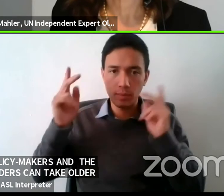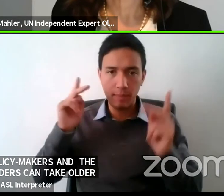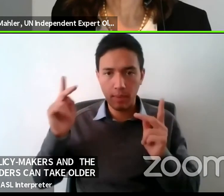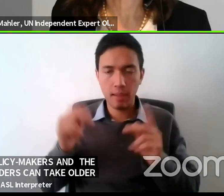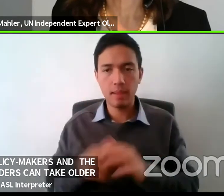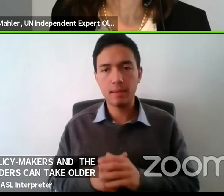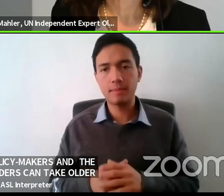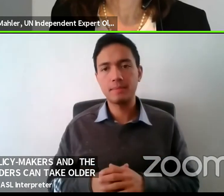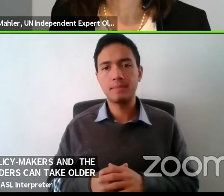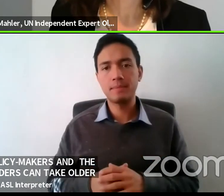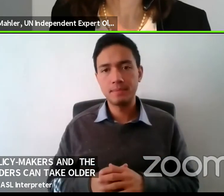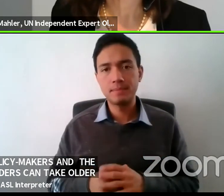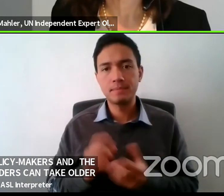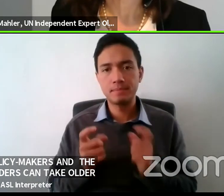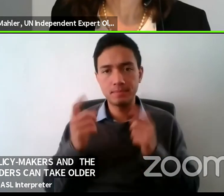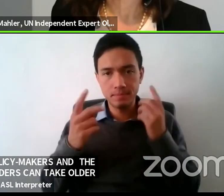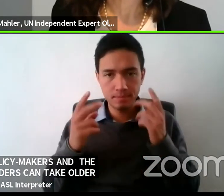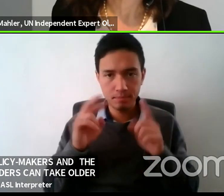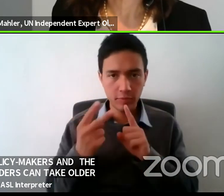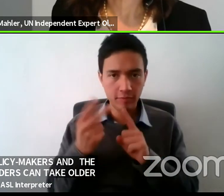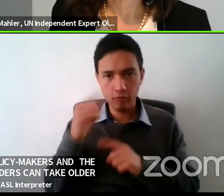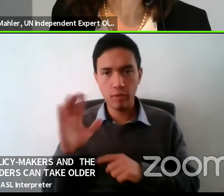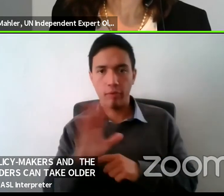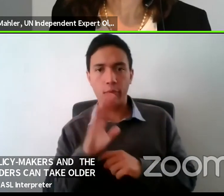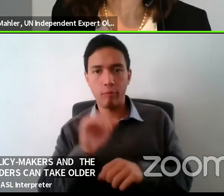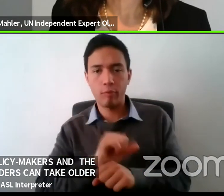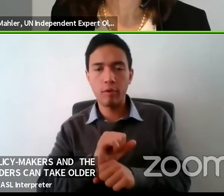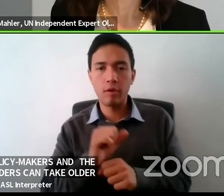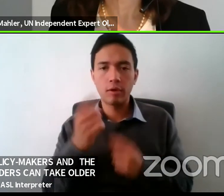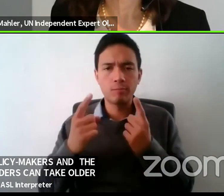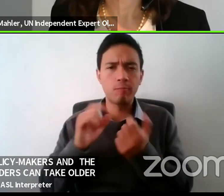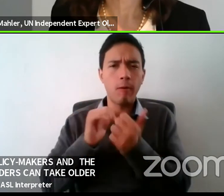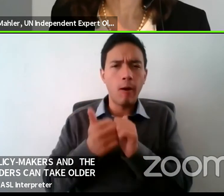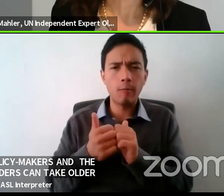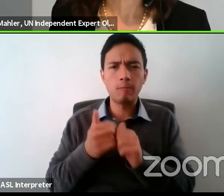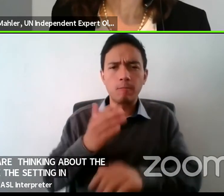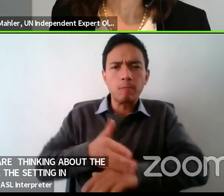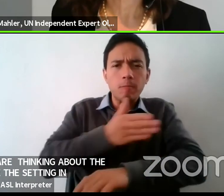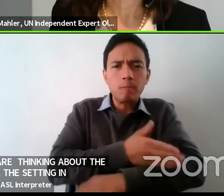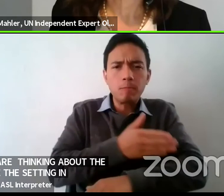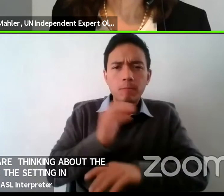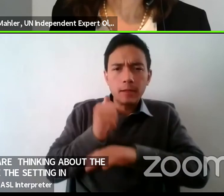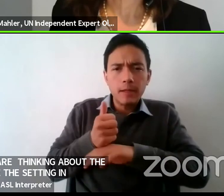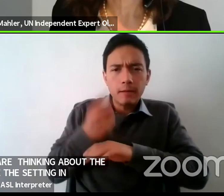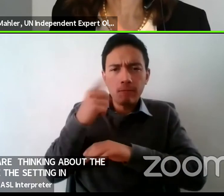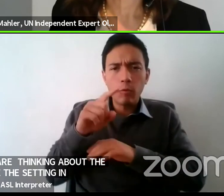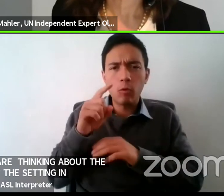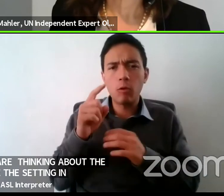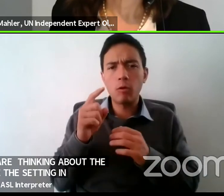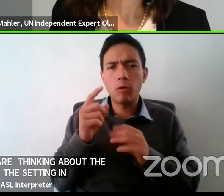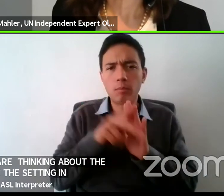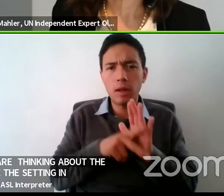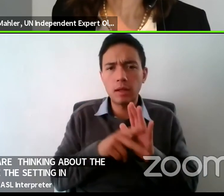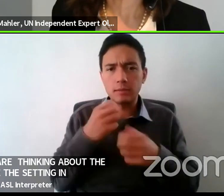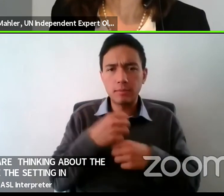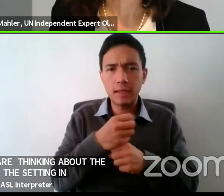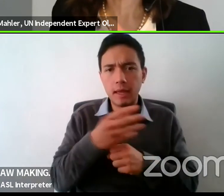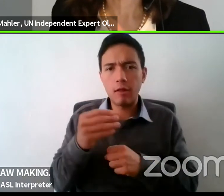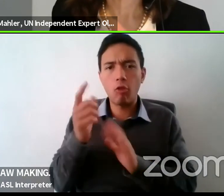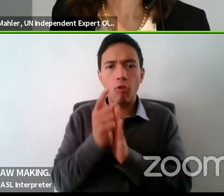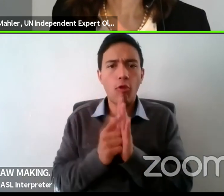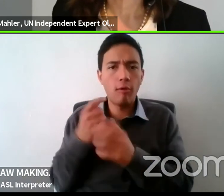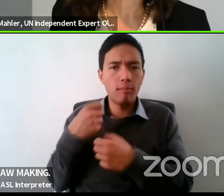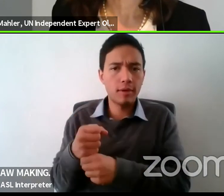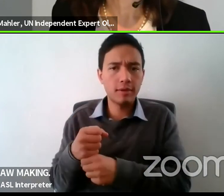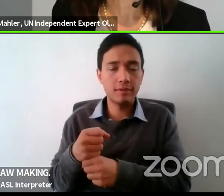how to improve the setting in the policymaking and in the lawmaking. So don't forget that older persons are